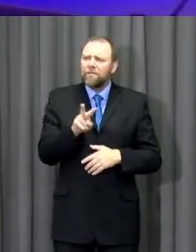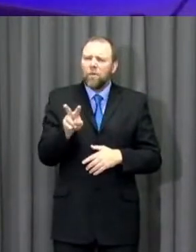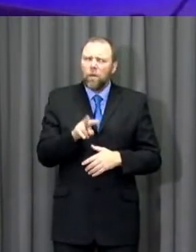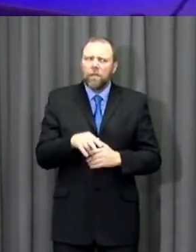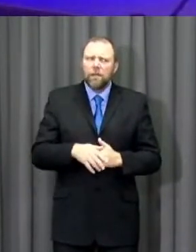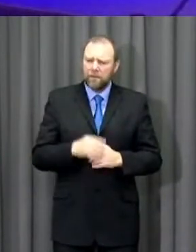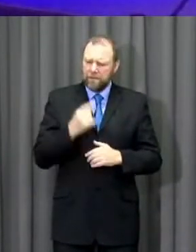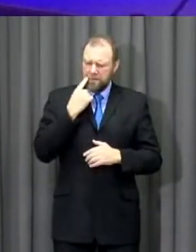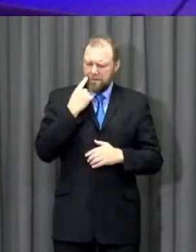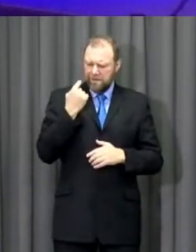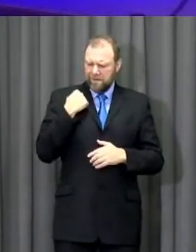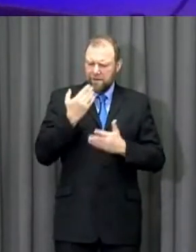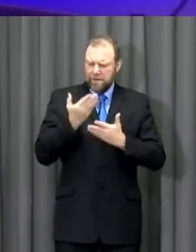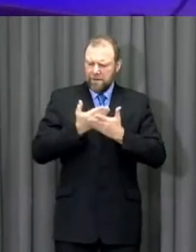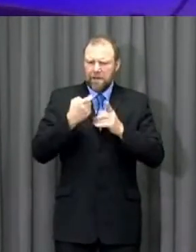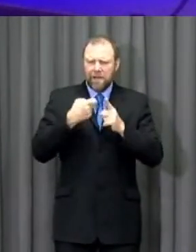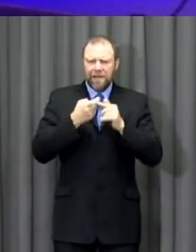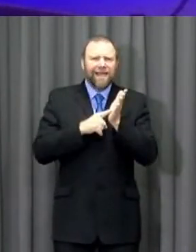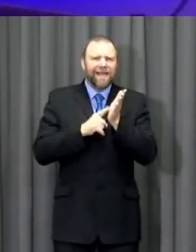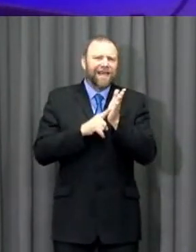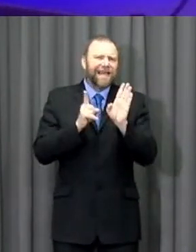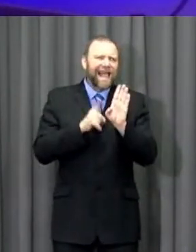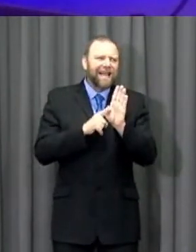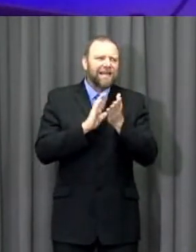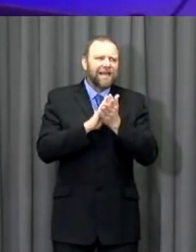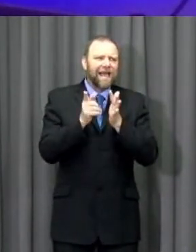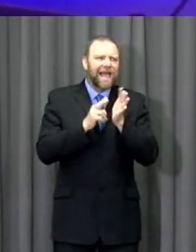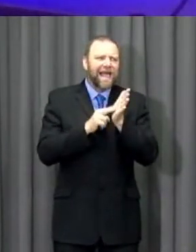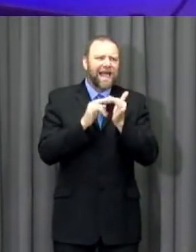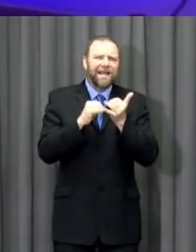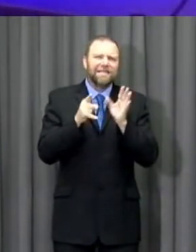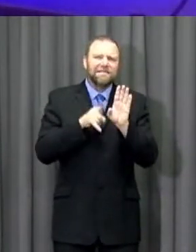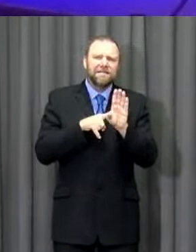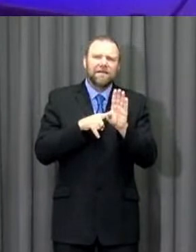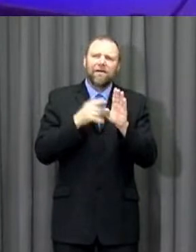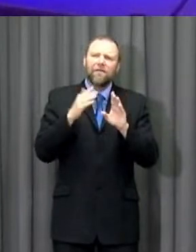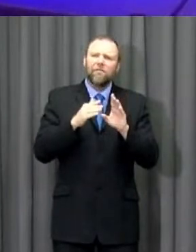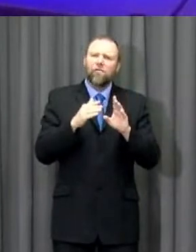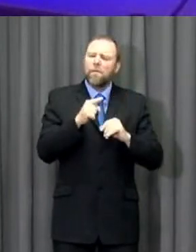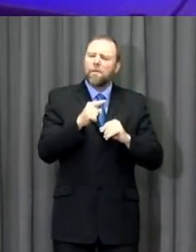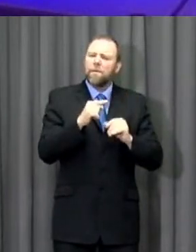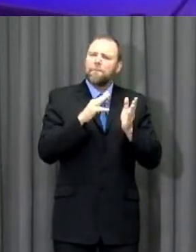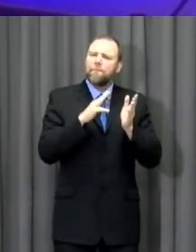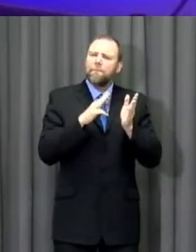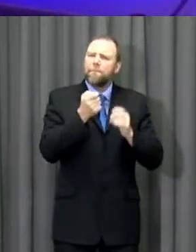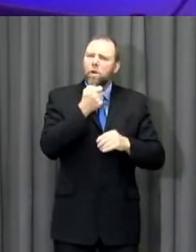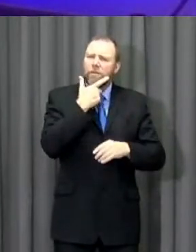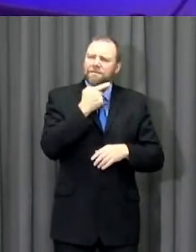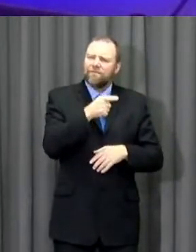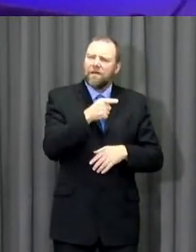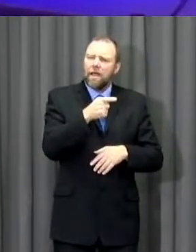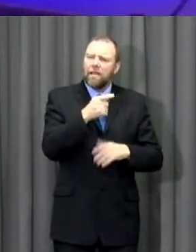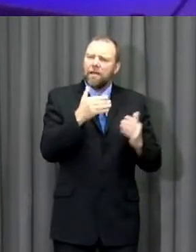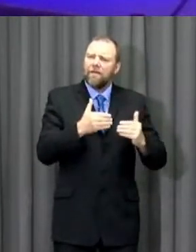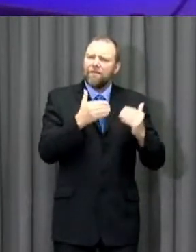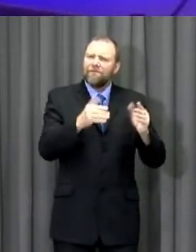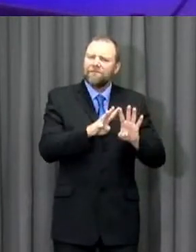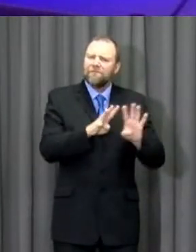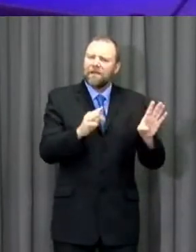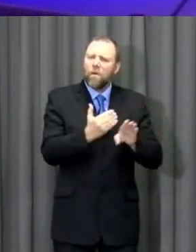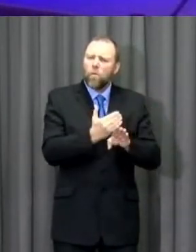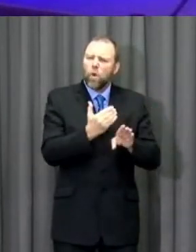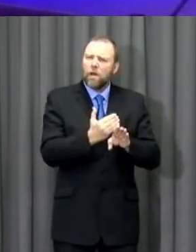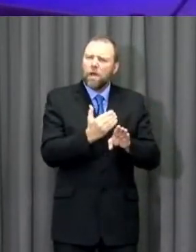with Kelly and Emma Hennessy from Merthyr Tydfil. They're two frontline workers who both contracted coronavirus and very sadly lost their